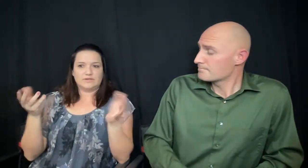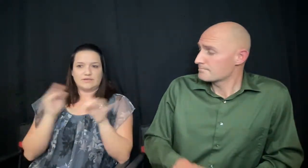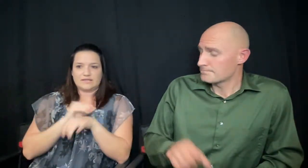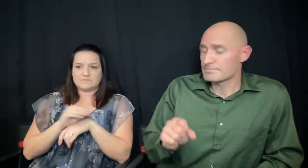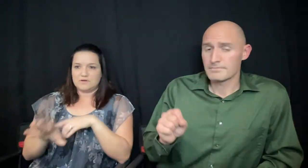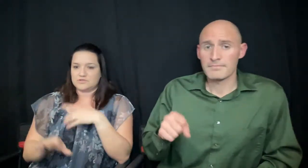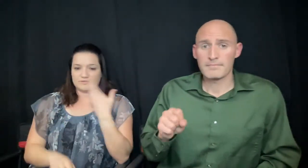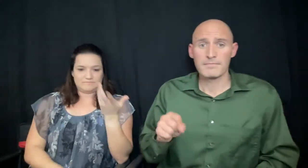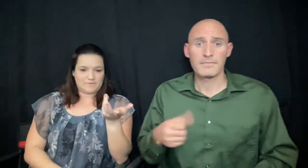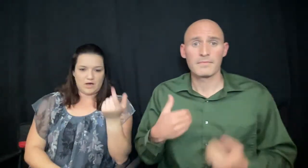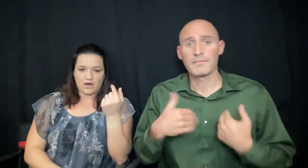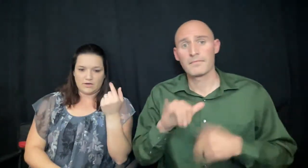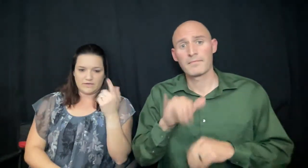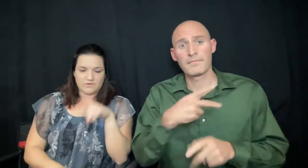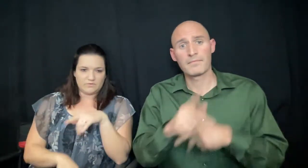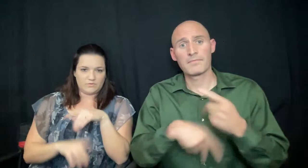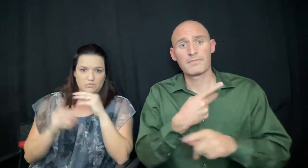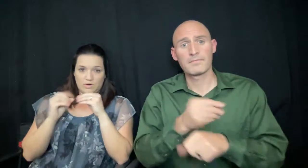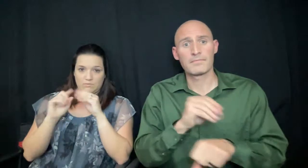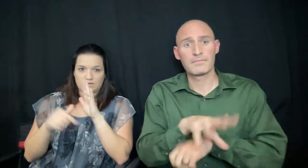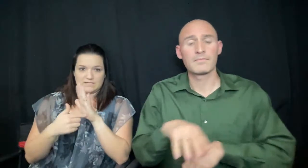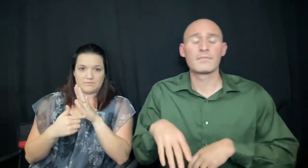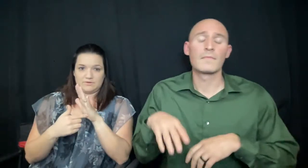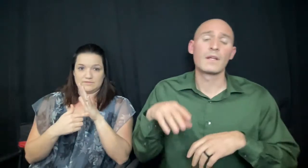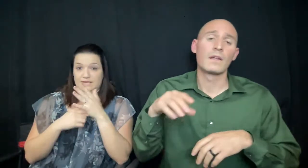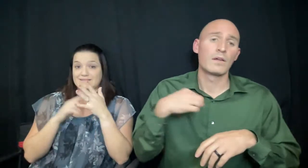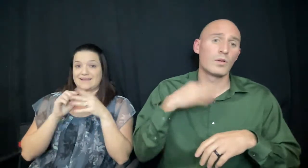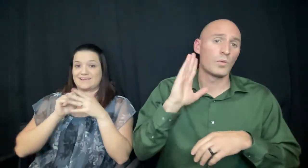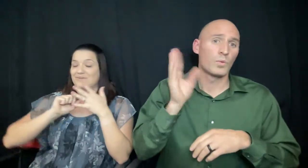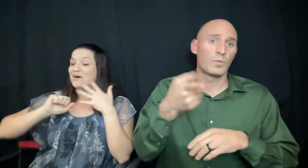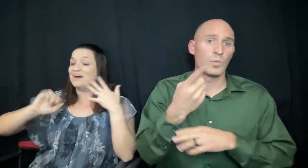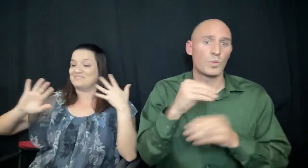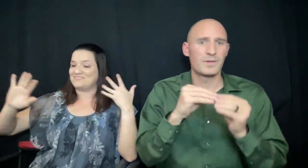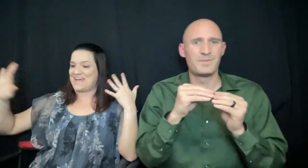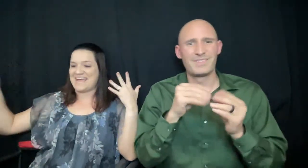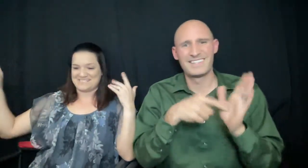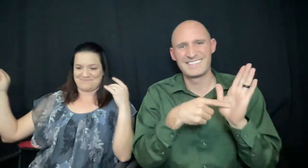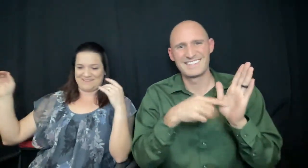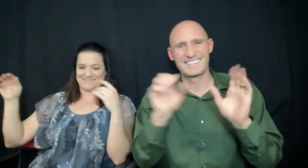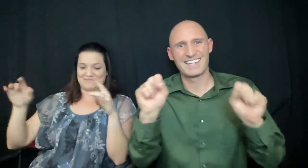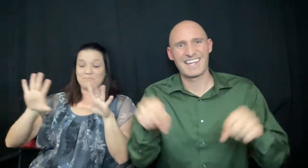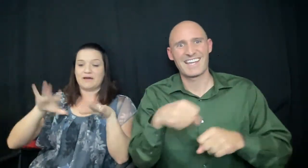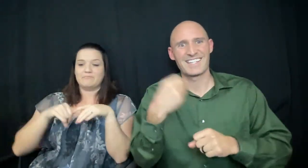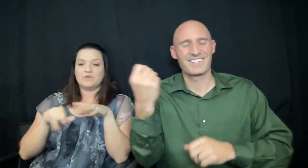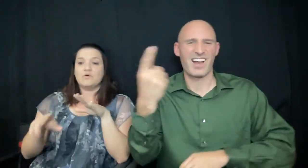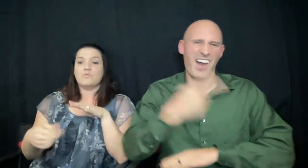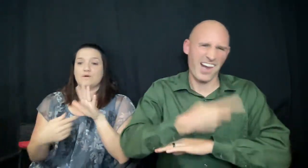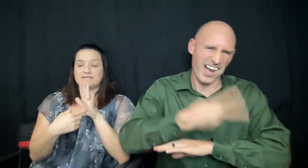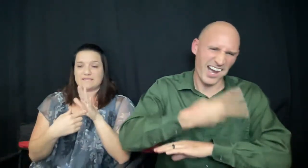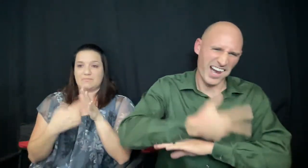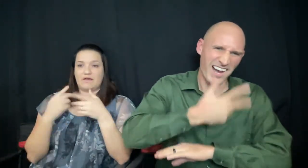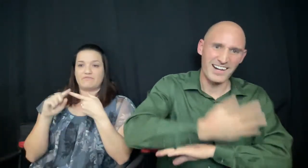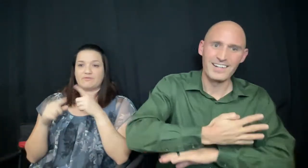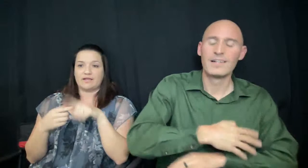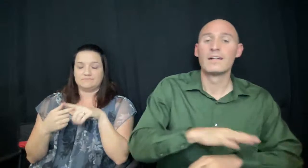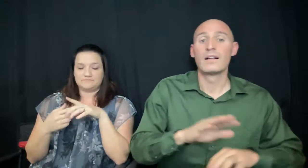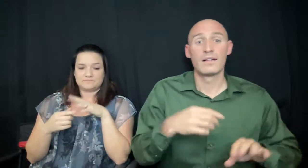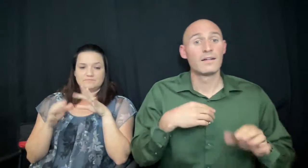that exposure. I'll give you one more example because, like I said, I can go on days about this. But one example, I have a friend,